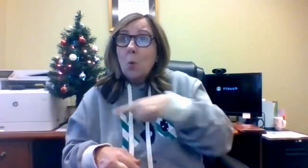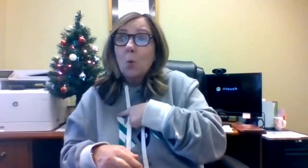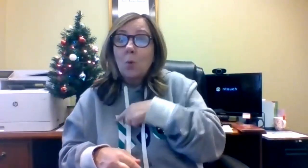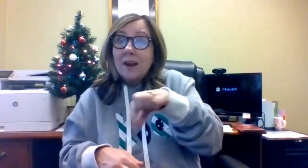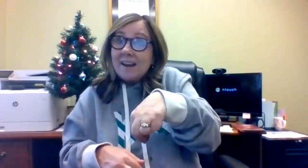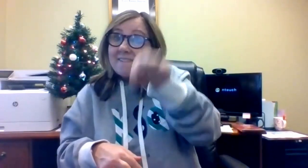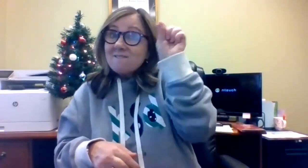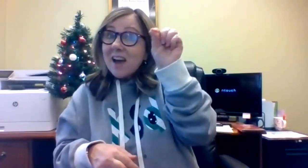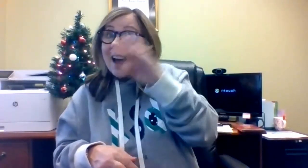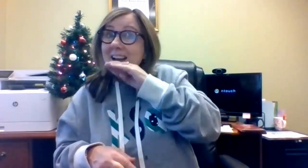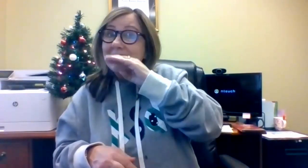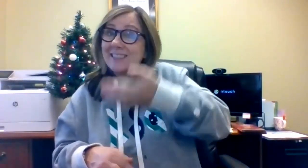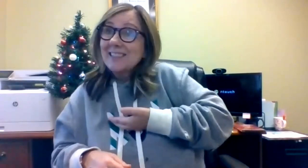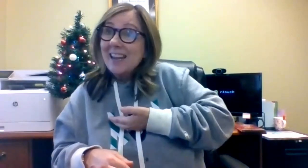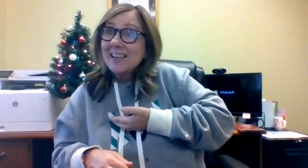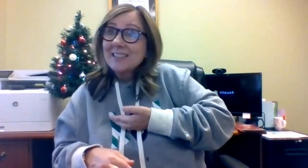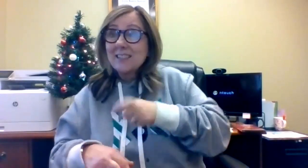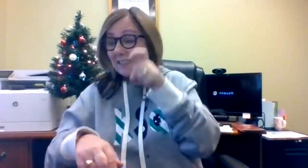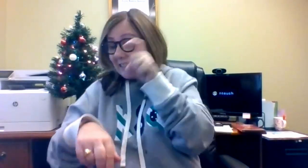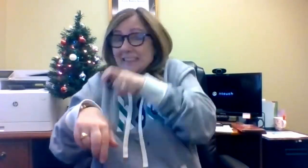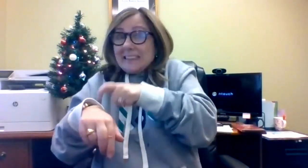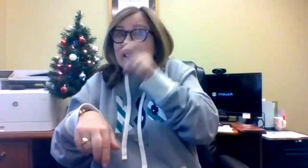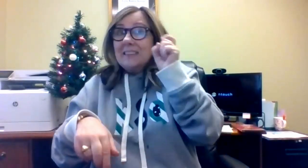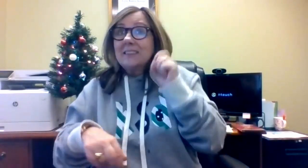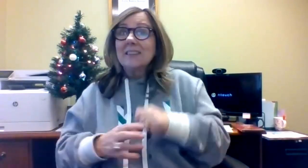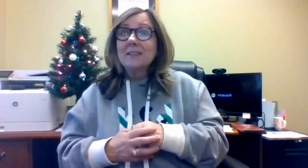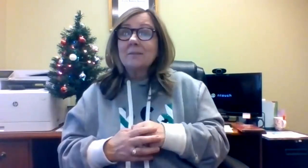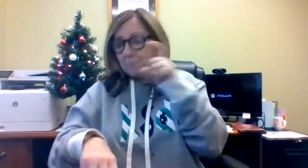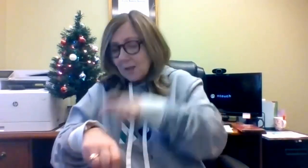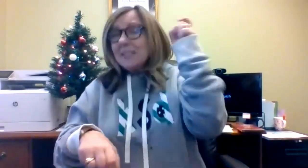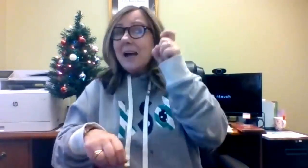I sure hope that we can find Santa Claus in time.